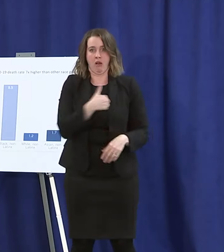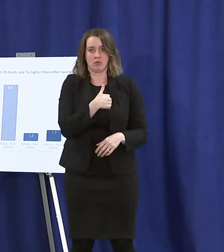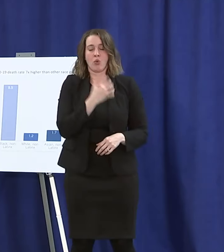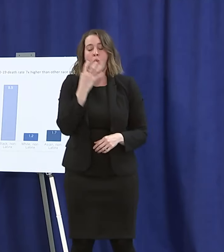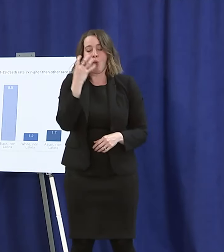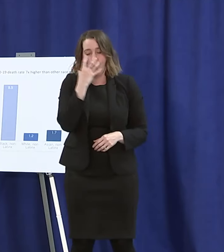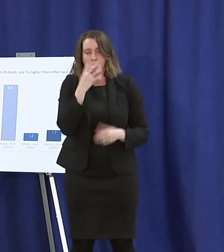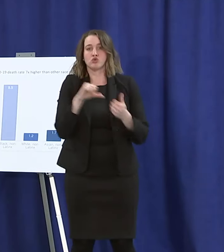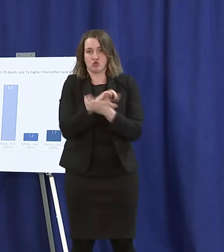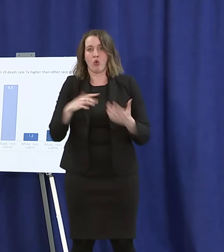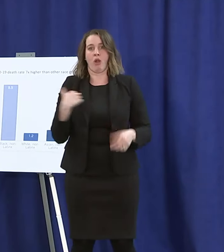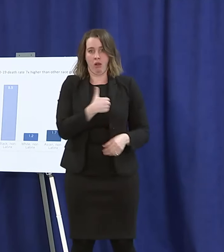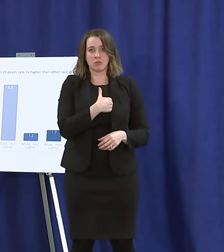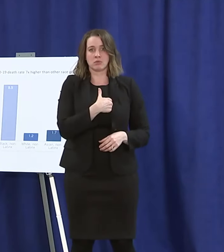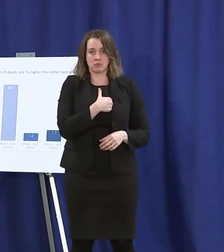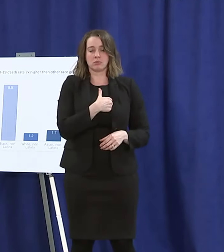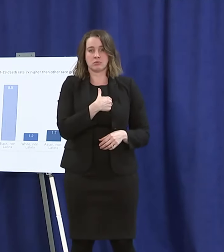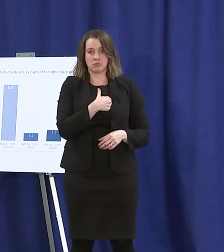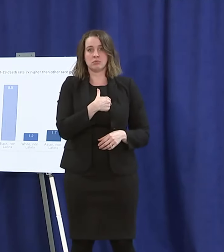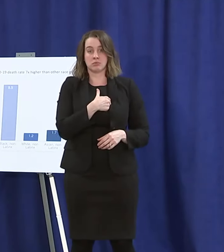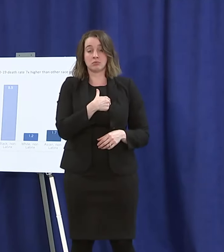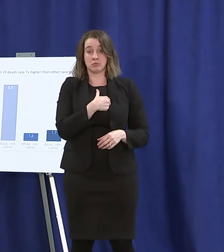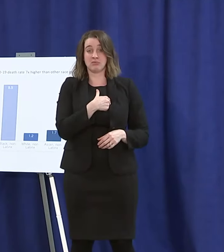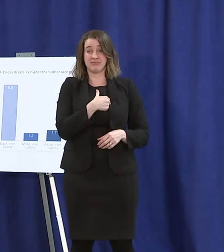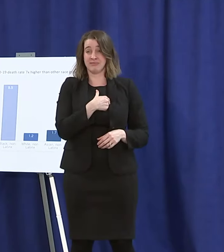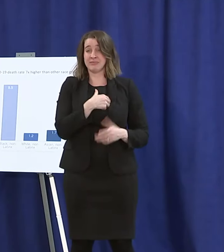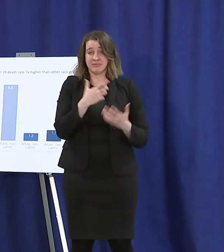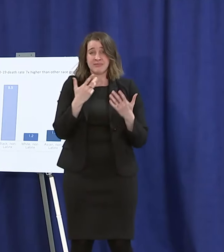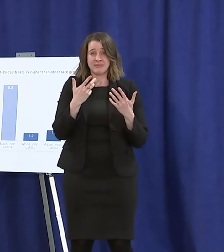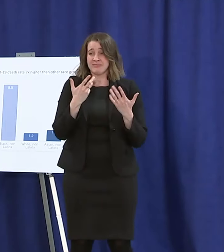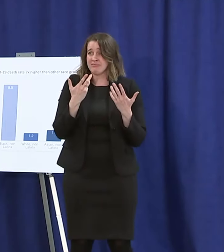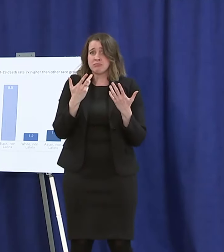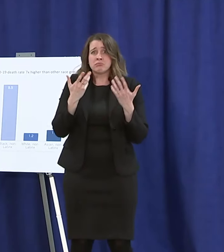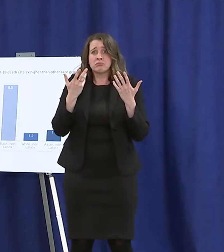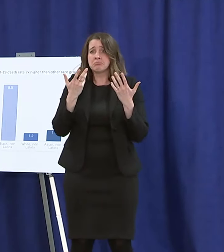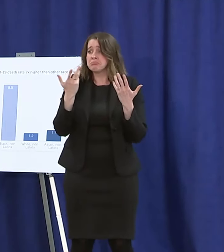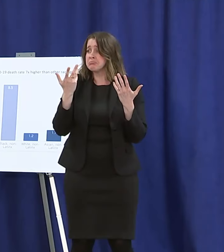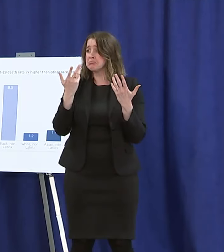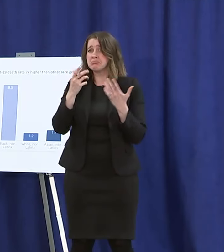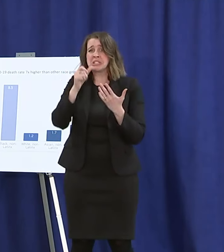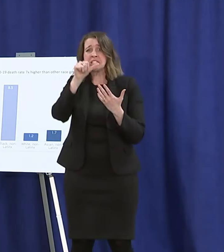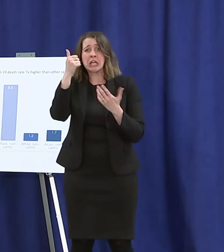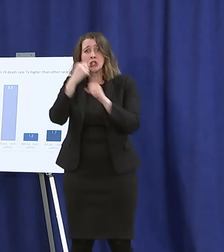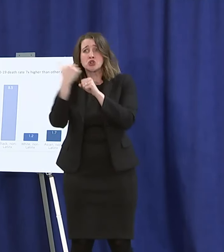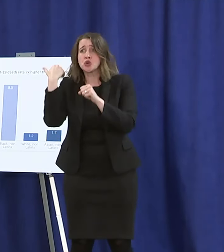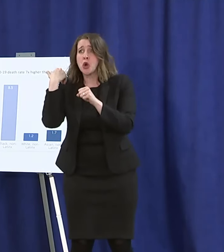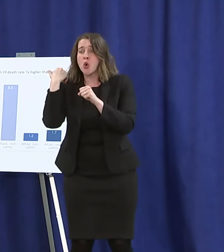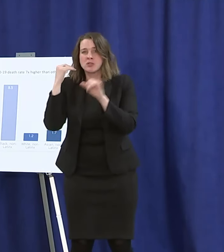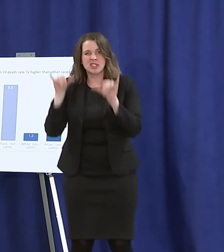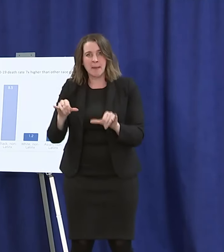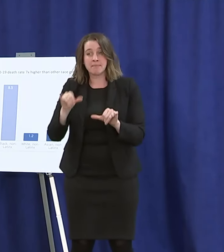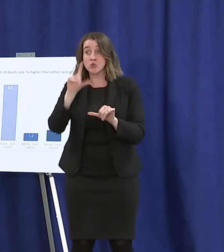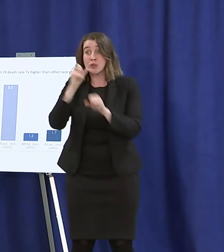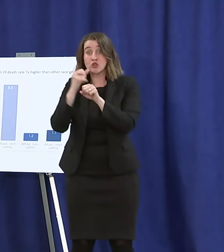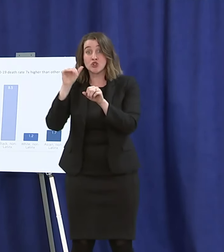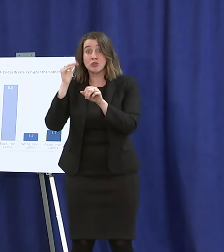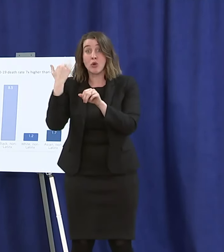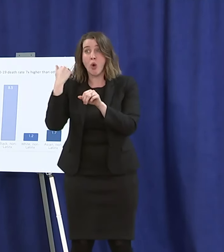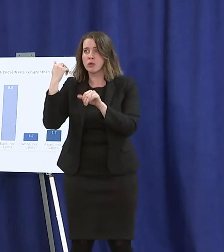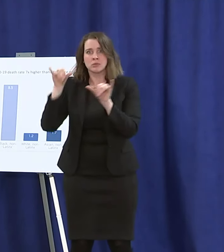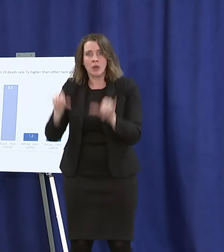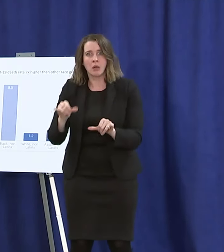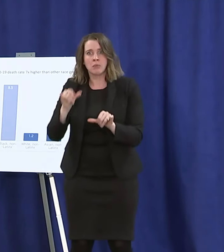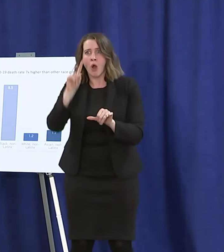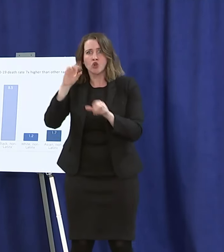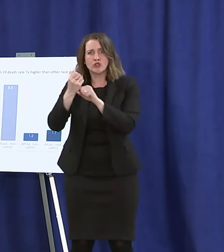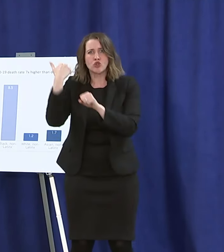figuratively. That reality was just as true 10, 20, 30, or 100 years ago, and it is here on our doorstep